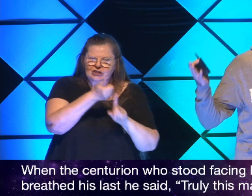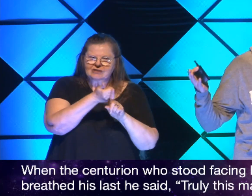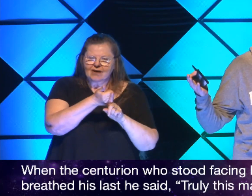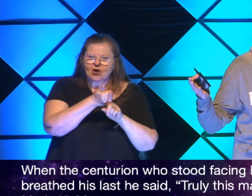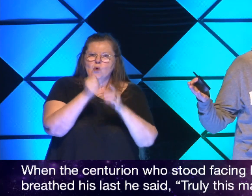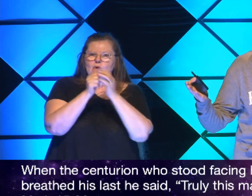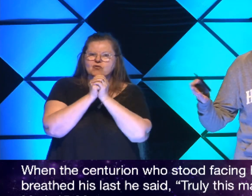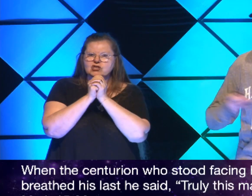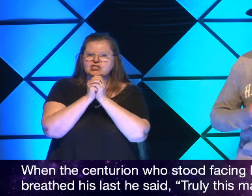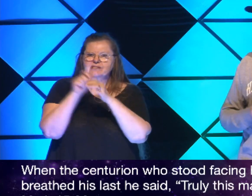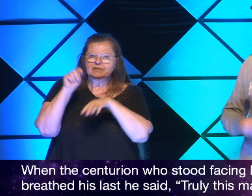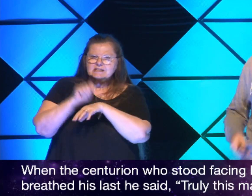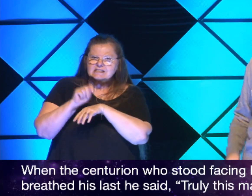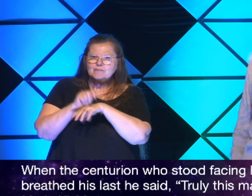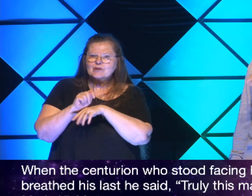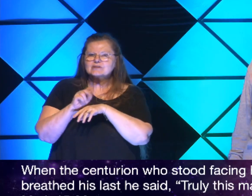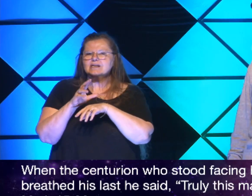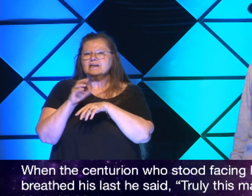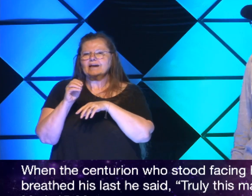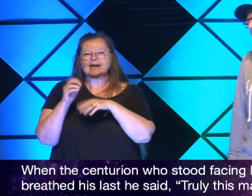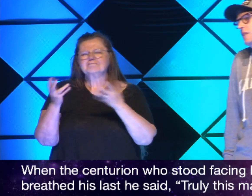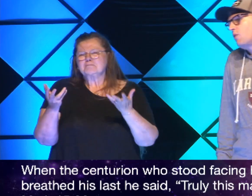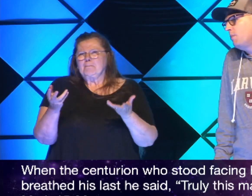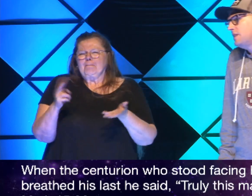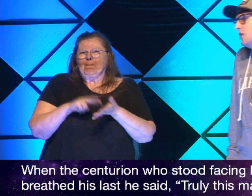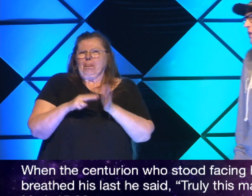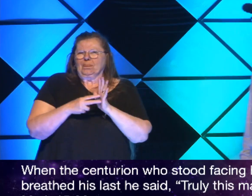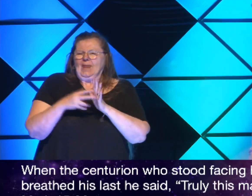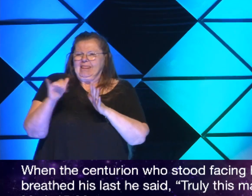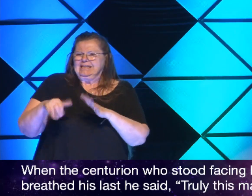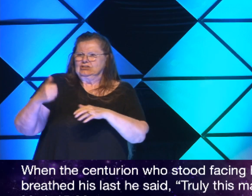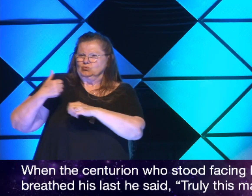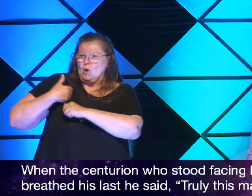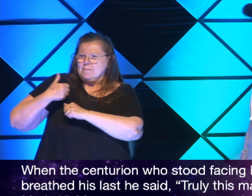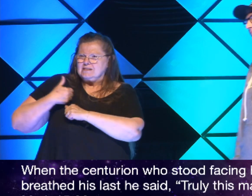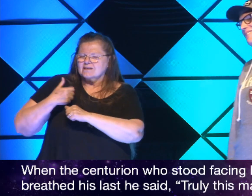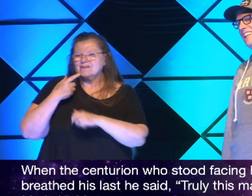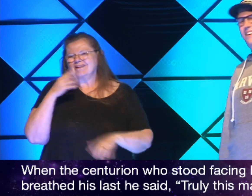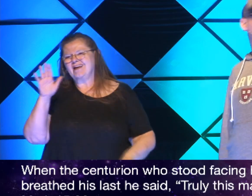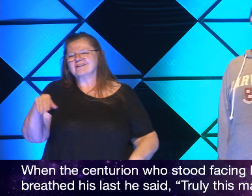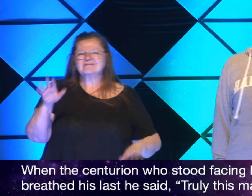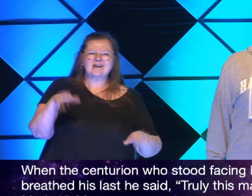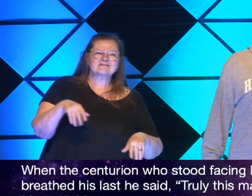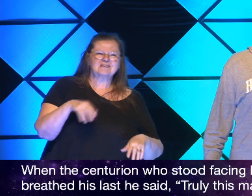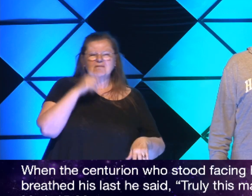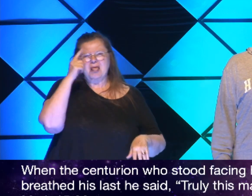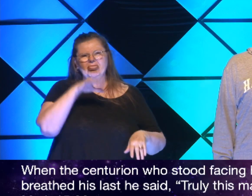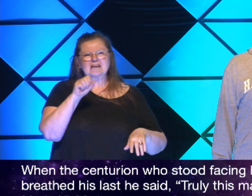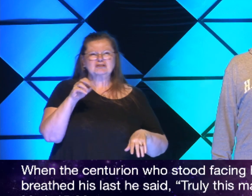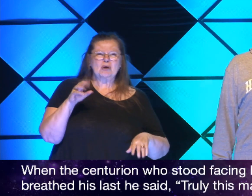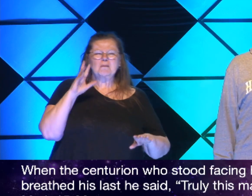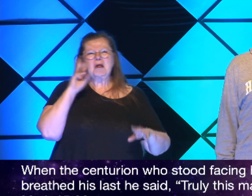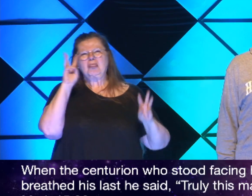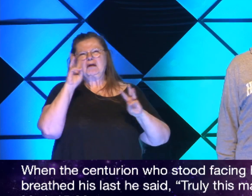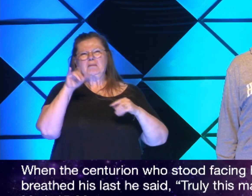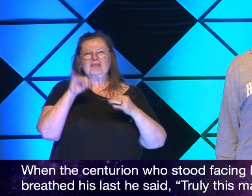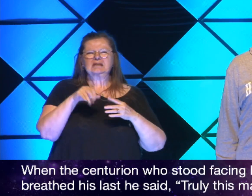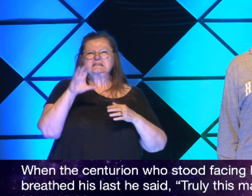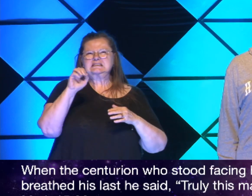all the temples, this Roman centurion's not going around going, no, I don't think so much about this Caesar